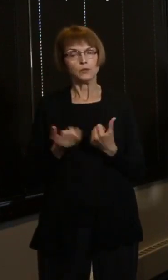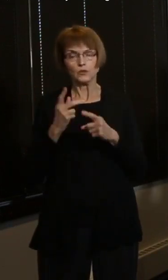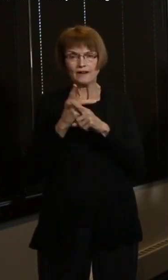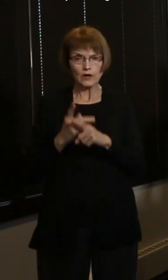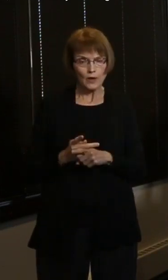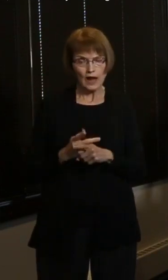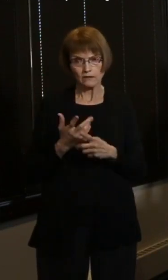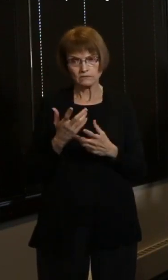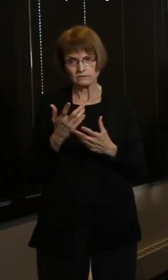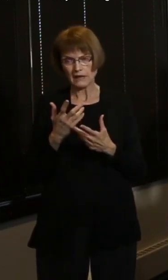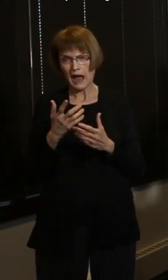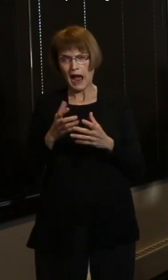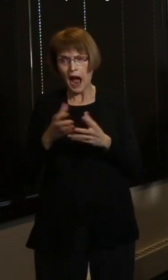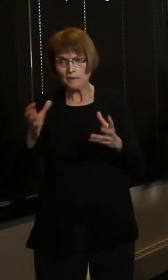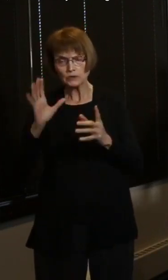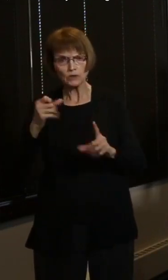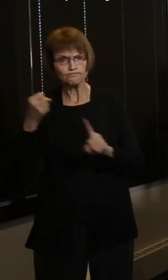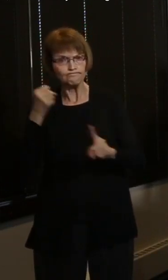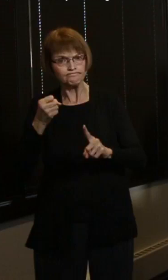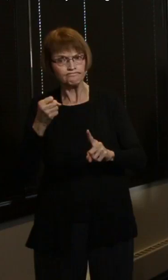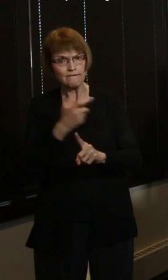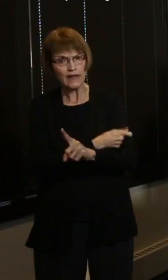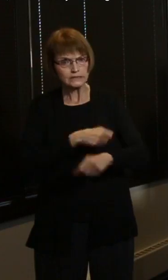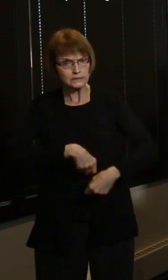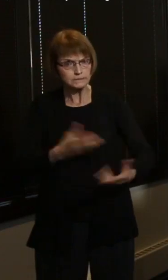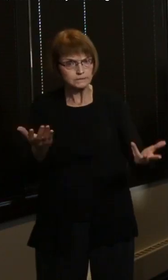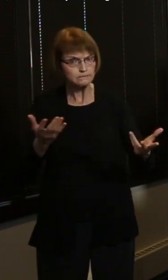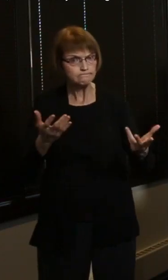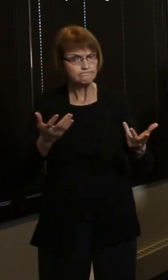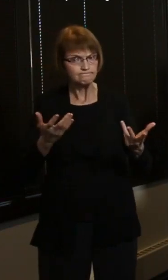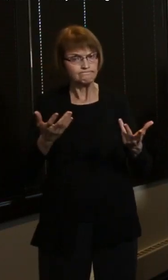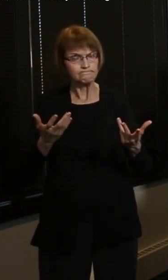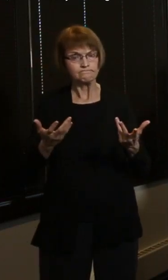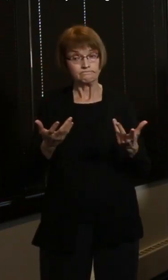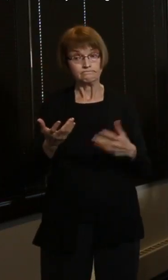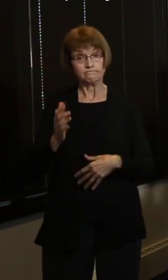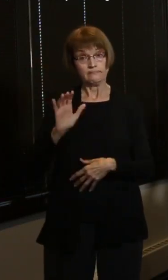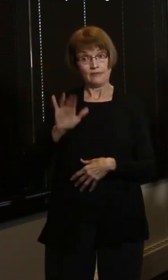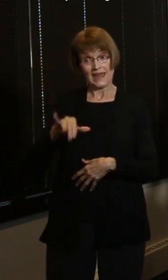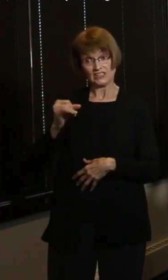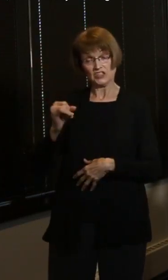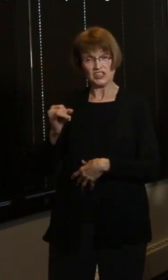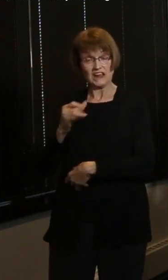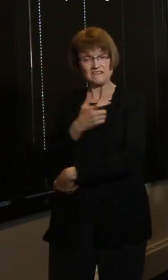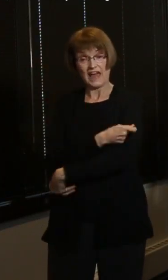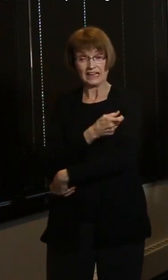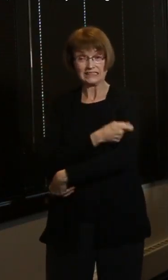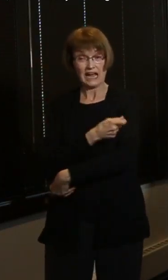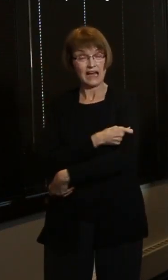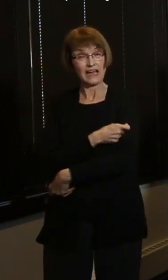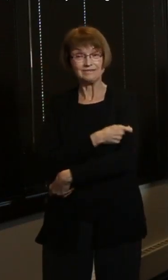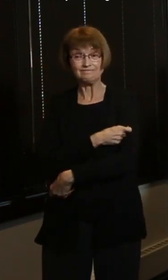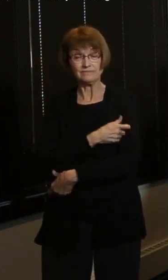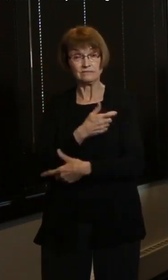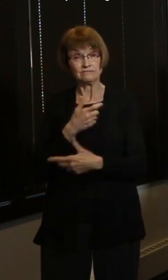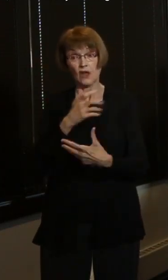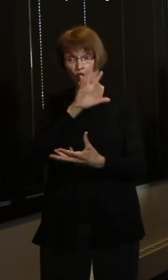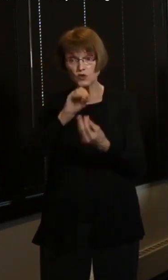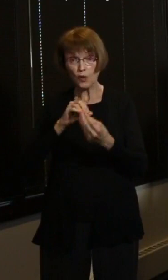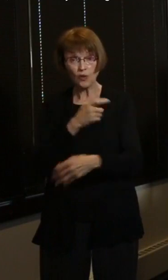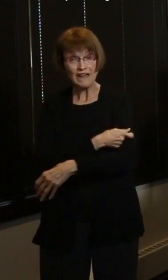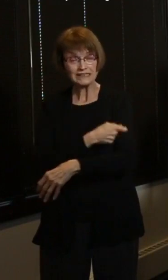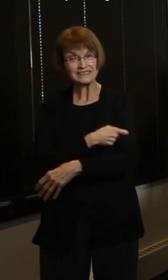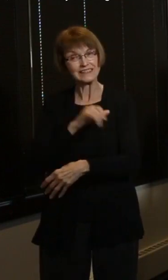how significant that will be. And the reason why I say that is that that vaccine accounts for a pretty small amount of total